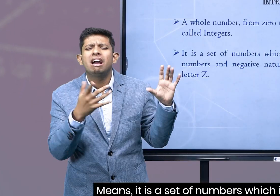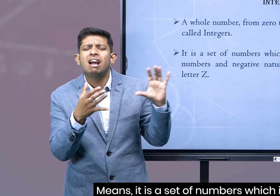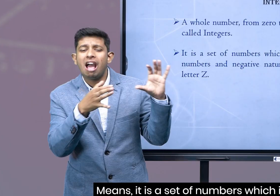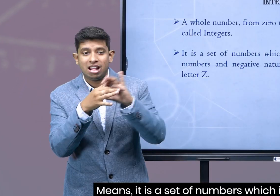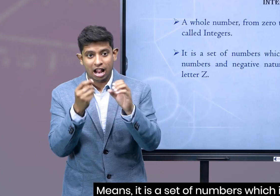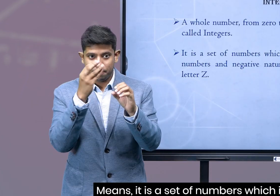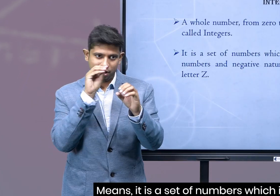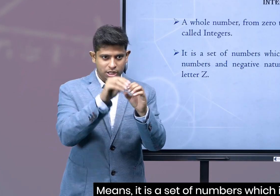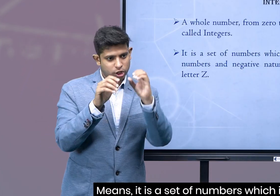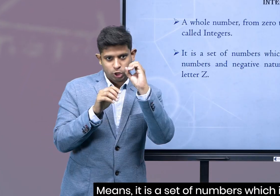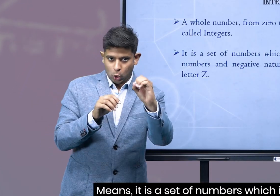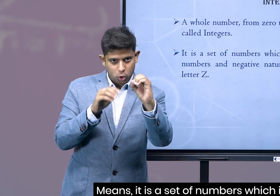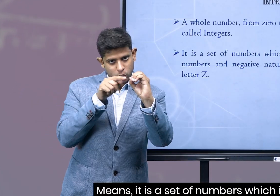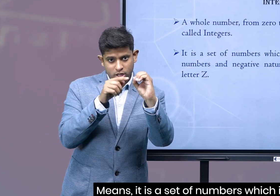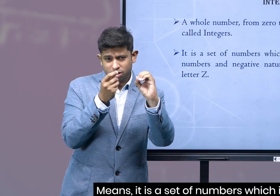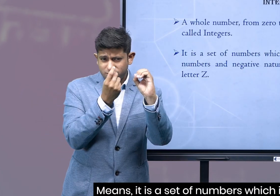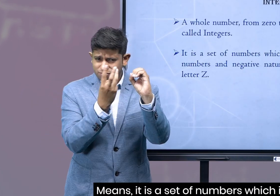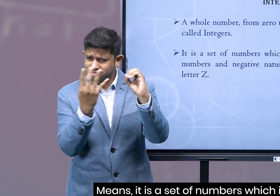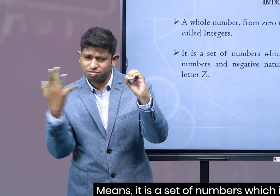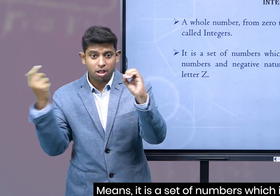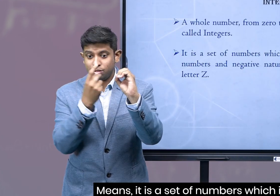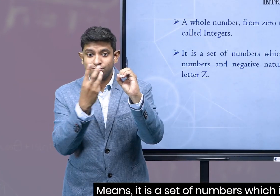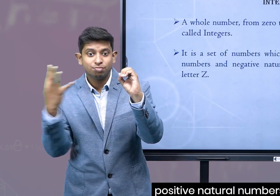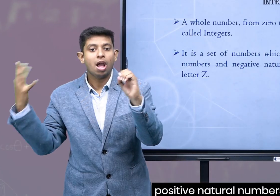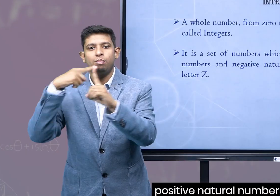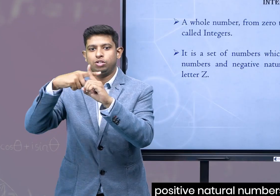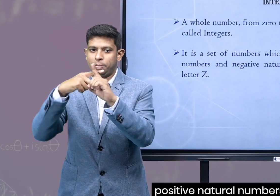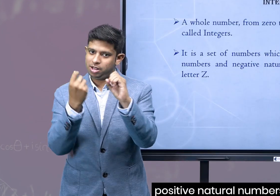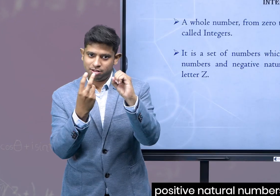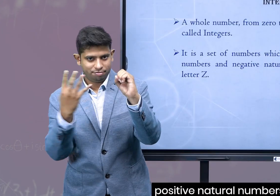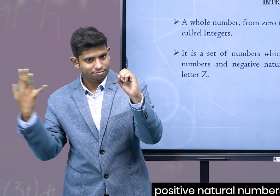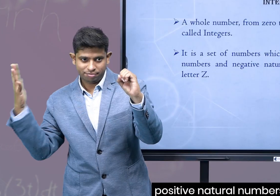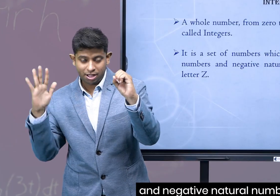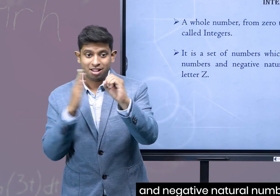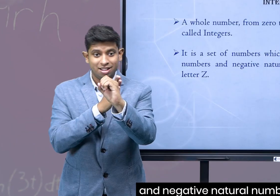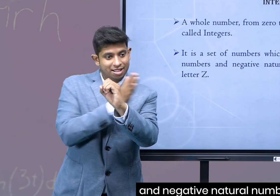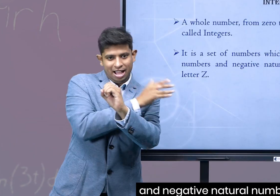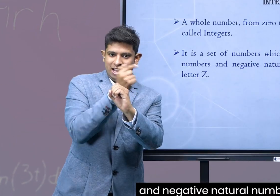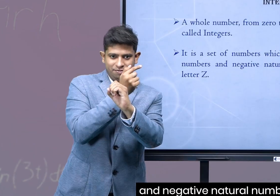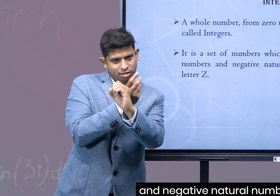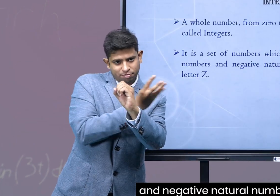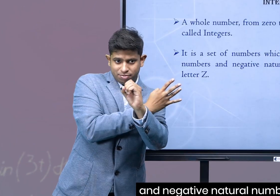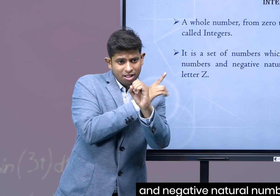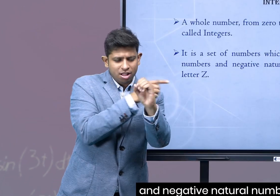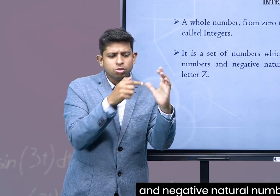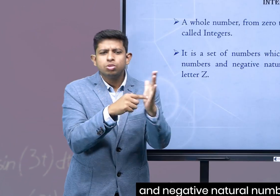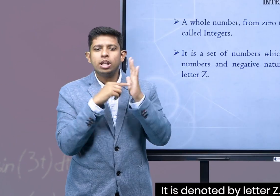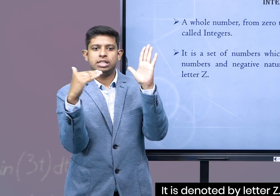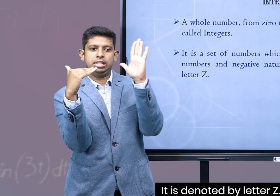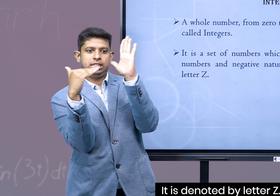Means it is a set of numbers which include 0, positive natural numbers and negative natural numbers. It is denoted